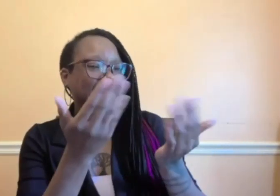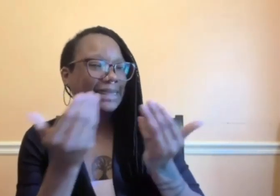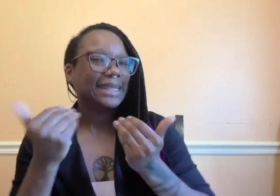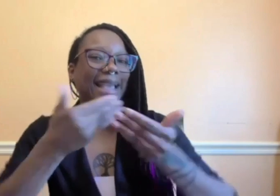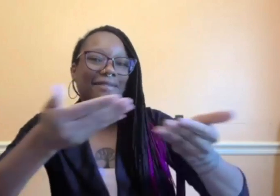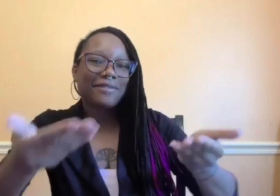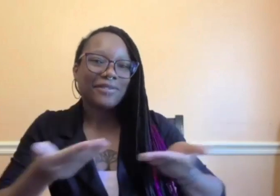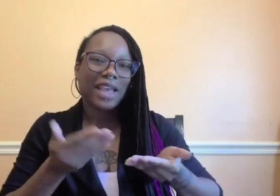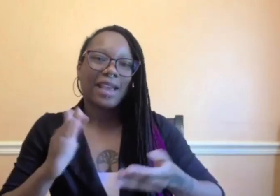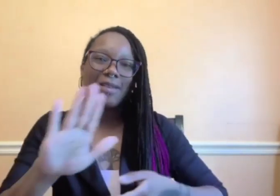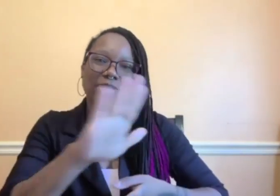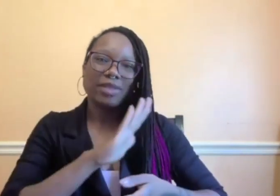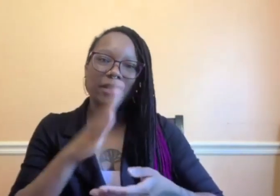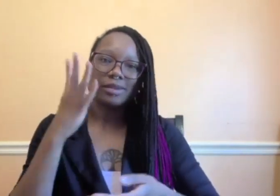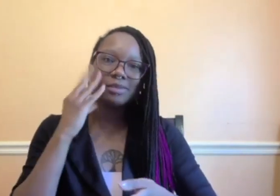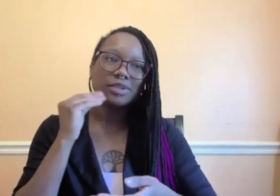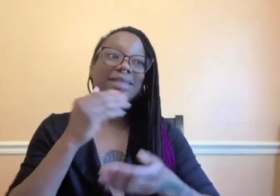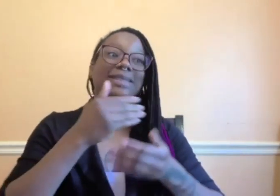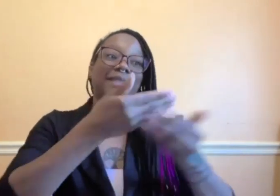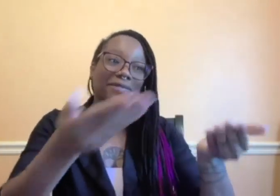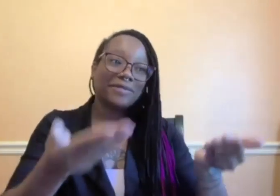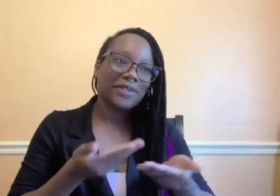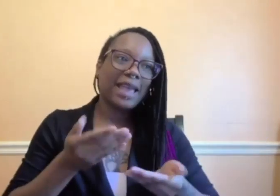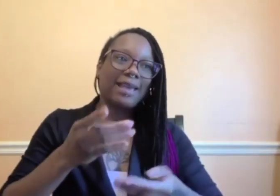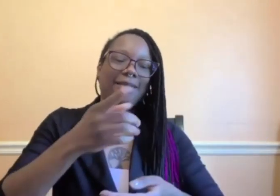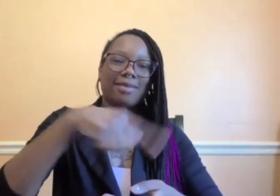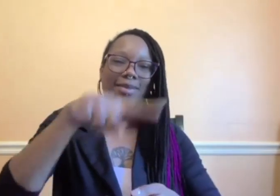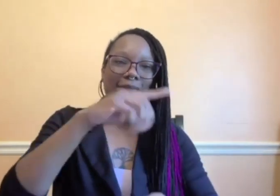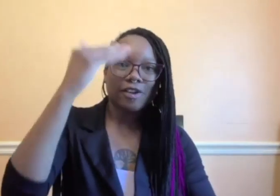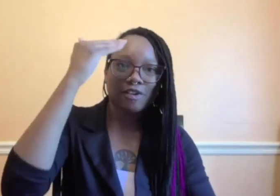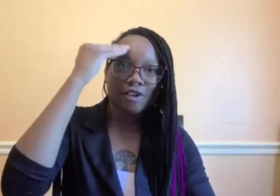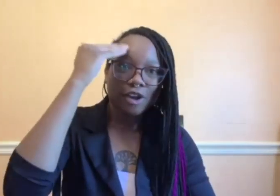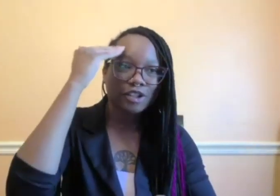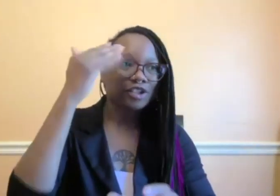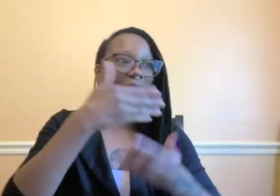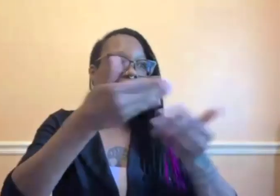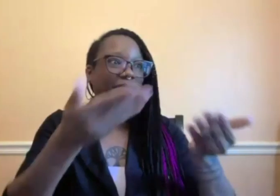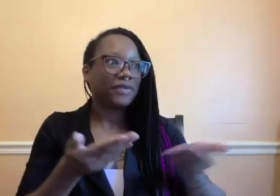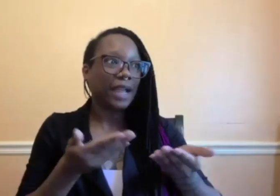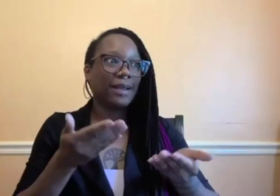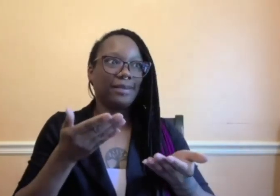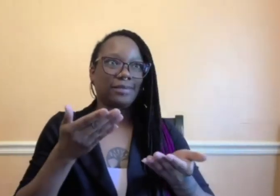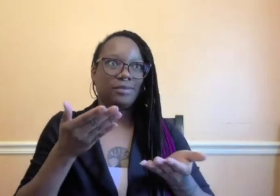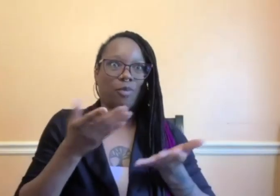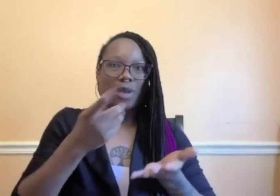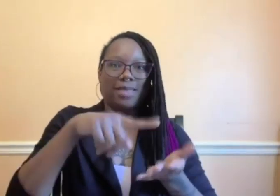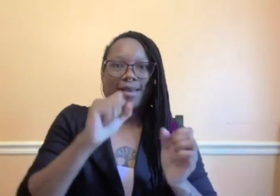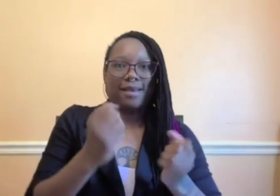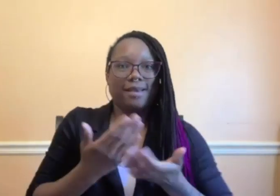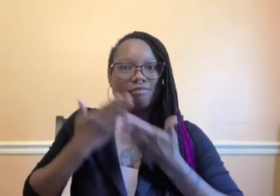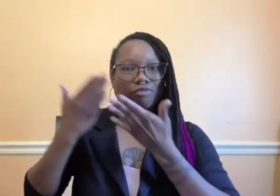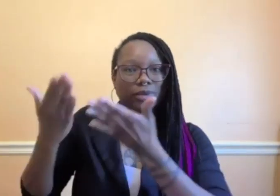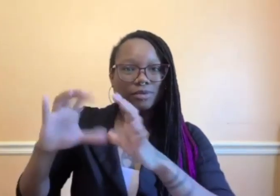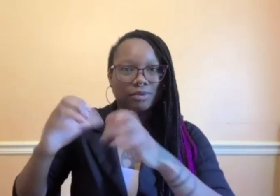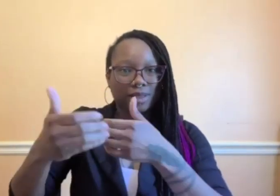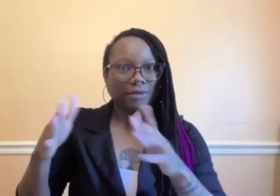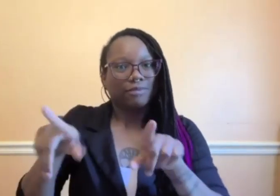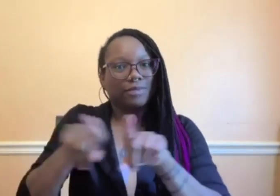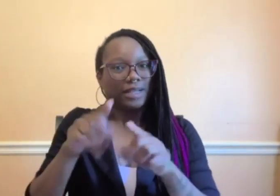code switch with whatever community they are connected with, but I would say inviting them to share their knowledge in the space and thinking